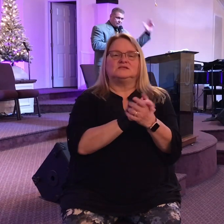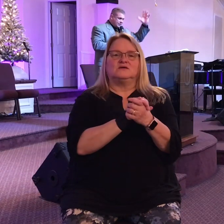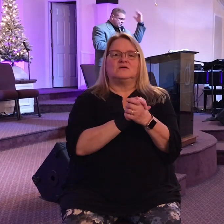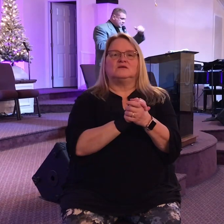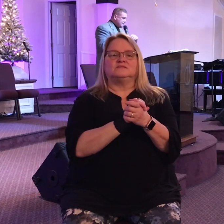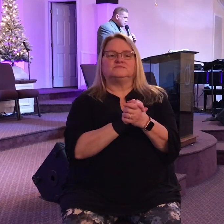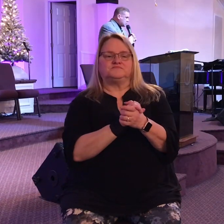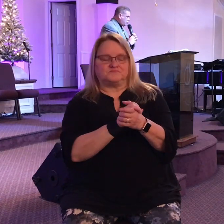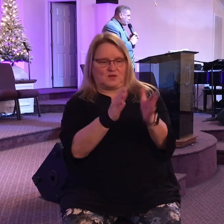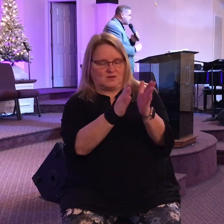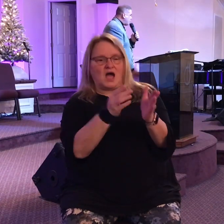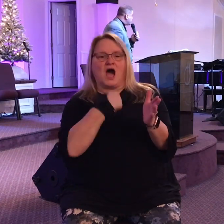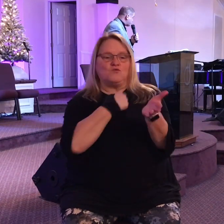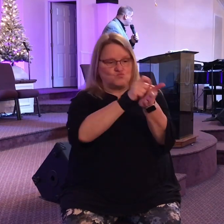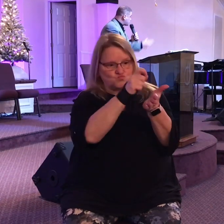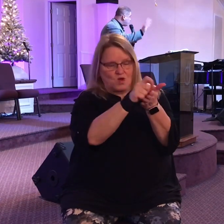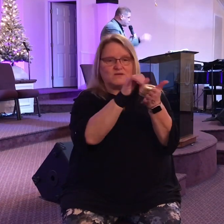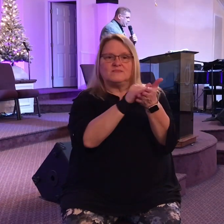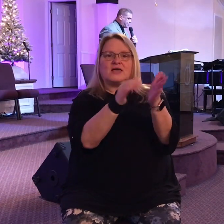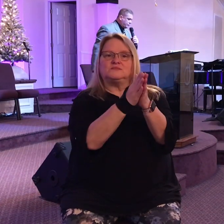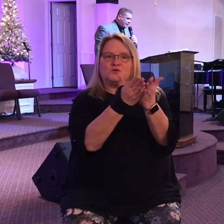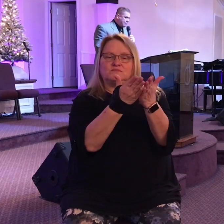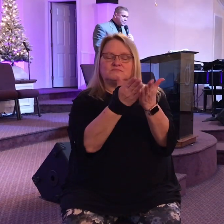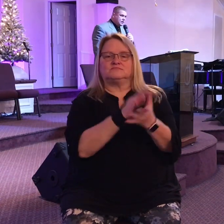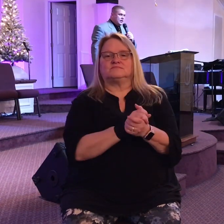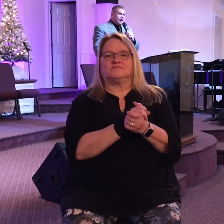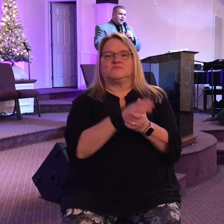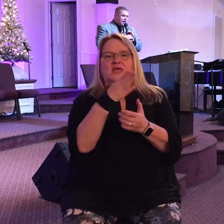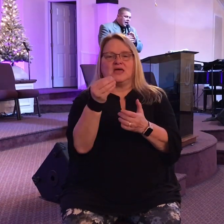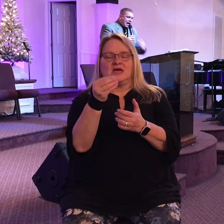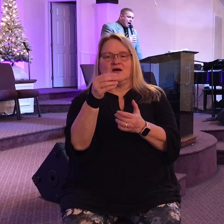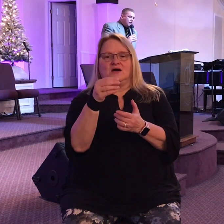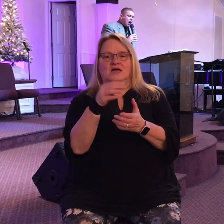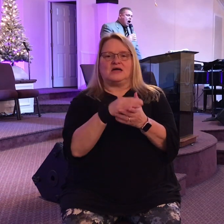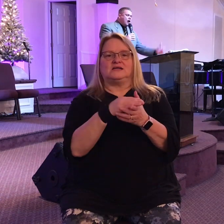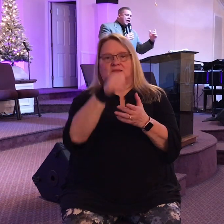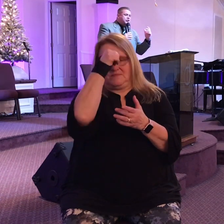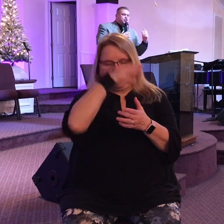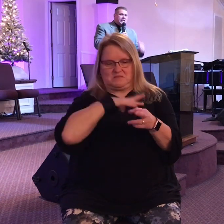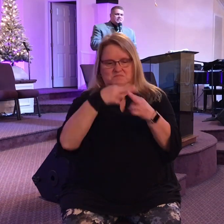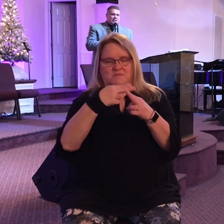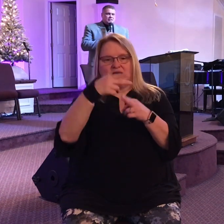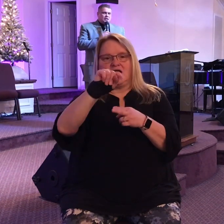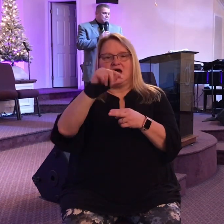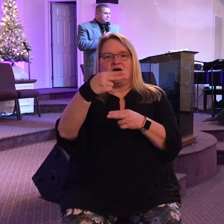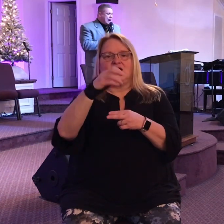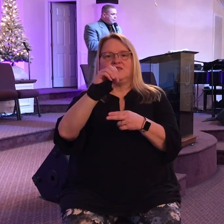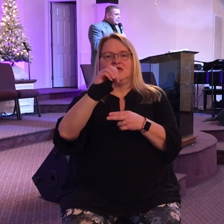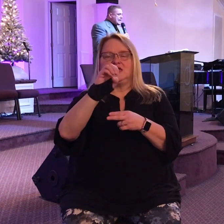Now, Theophilus is someone that's not in this room, so we'll just skip over that. Of all that